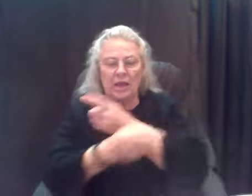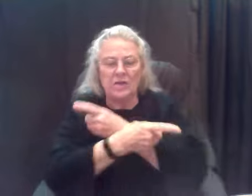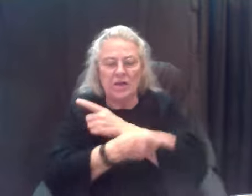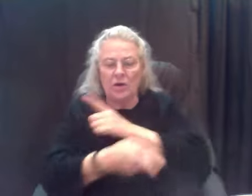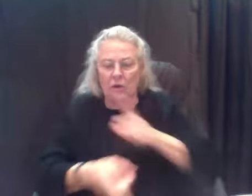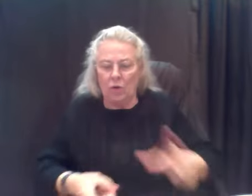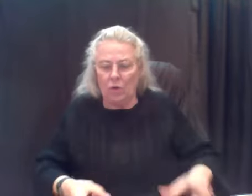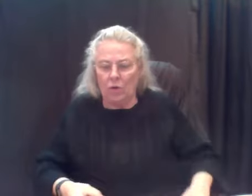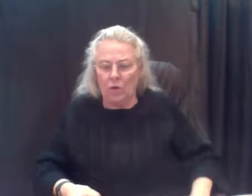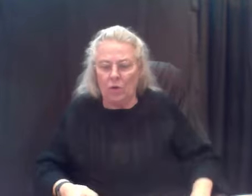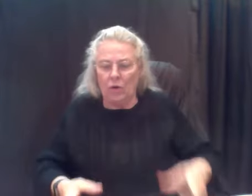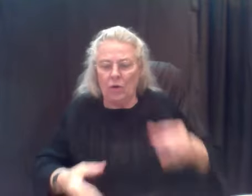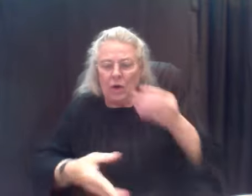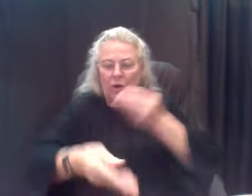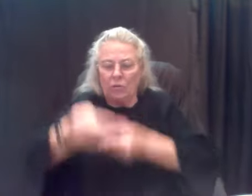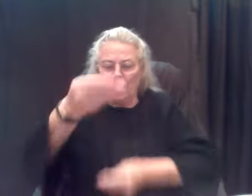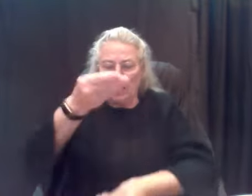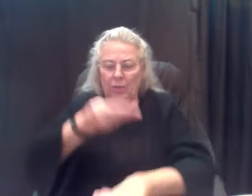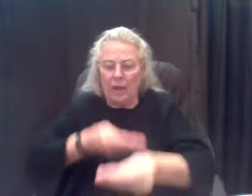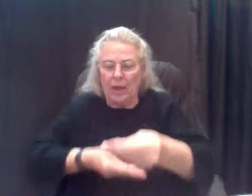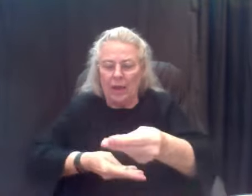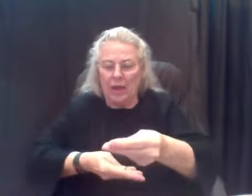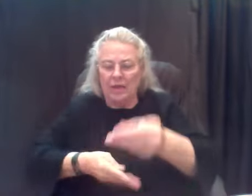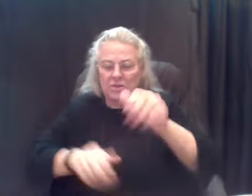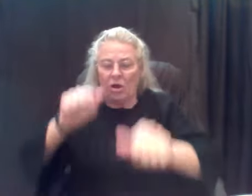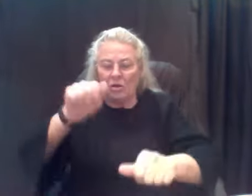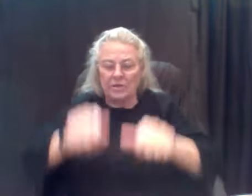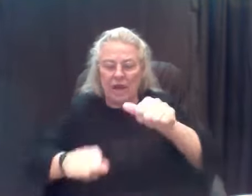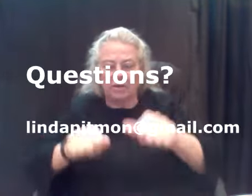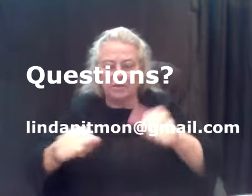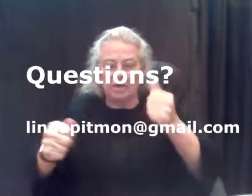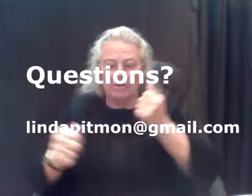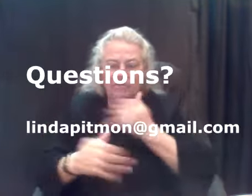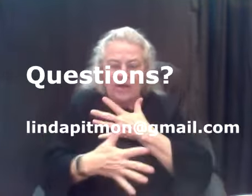it, dear Lord. Replace all doubts and fears.